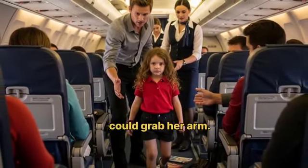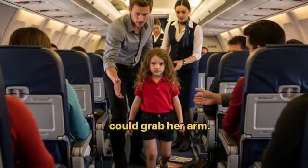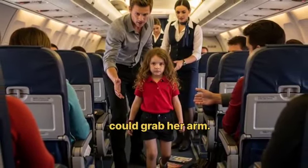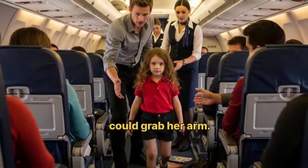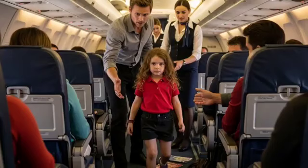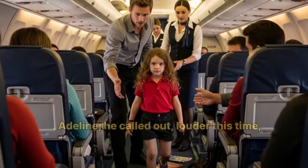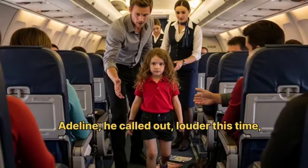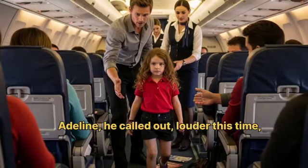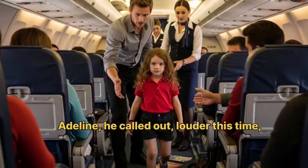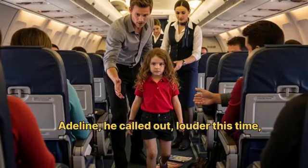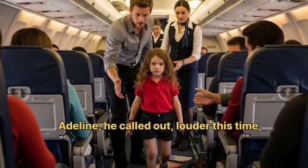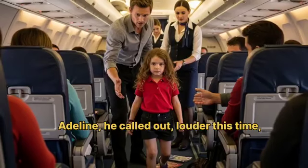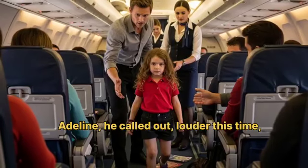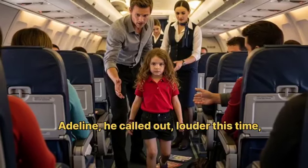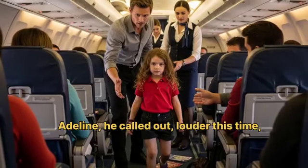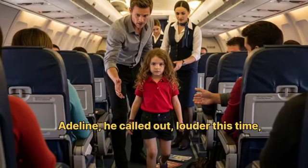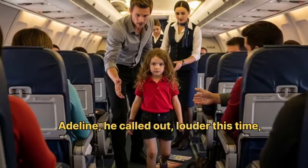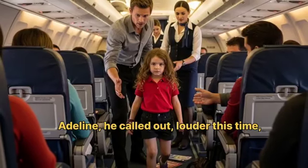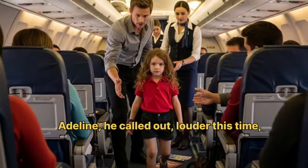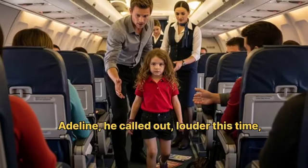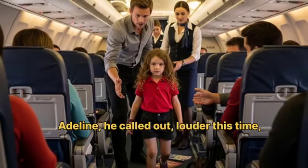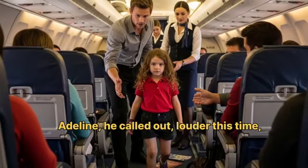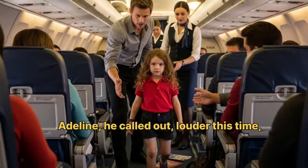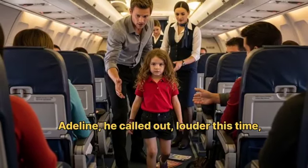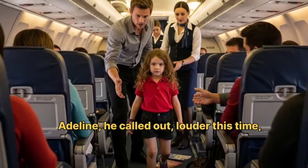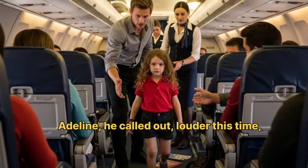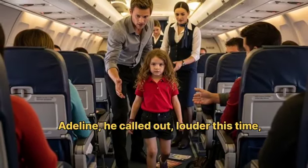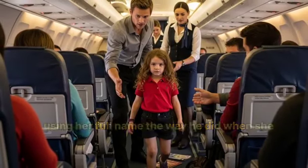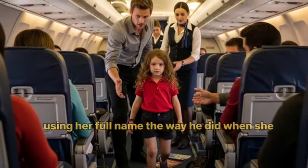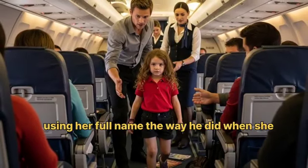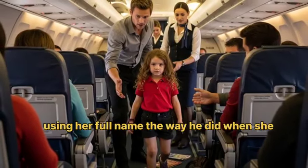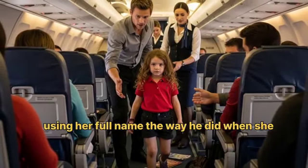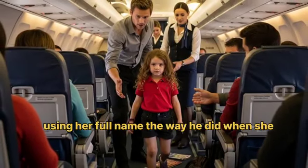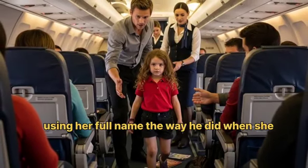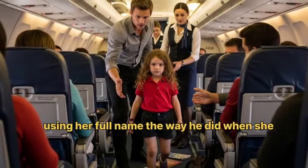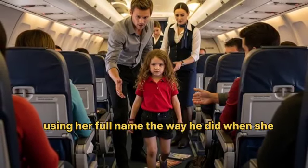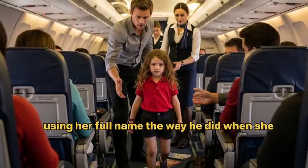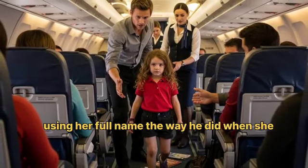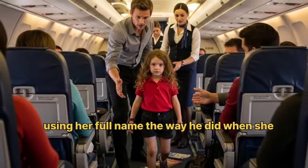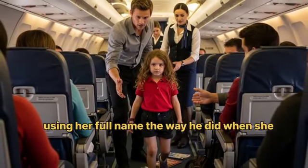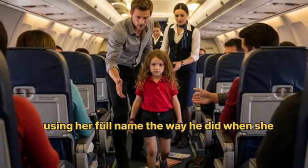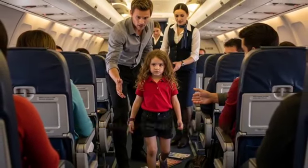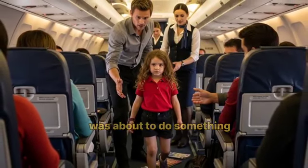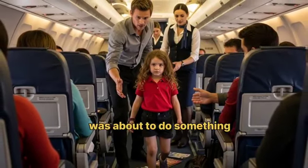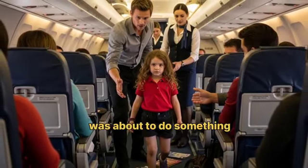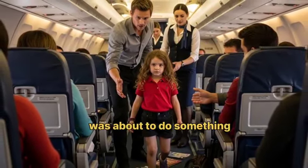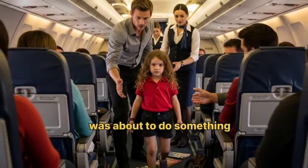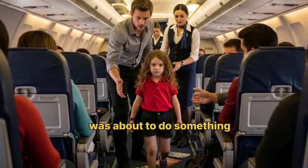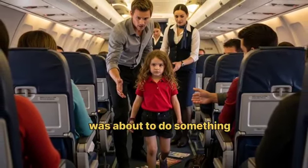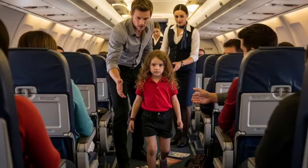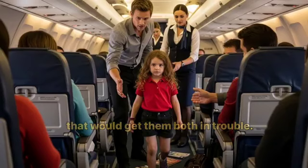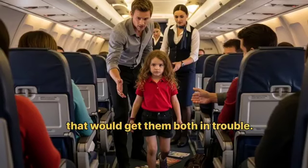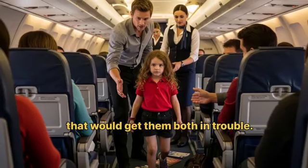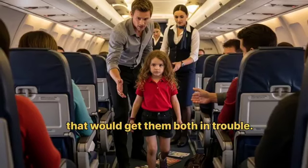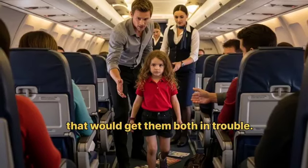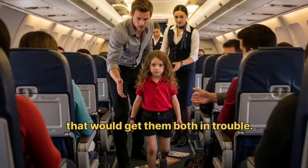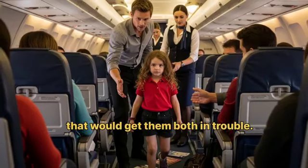arm. "Adeline!" he called out, louder this time, using her full name the way he did when she was about to do something that would get them both